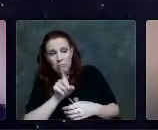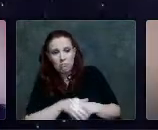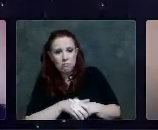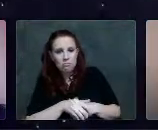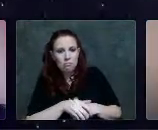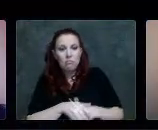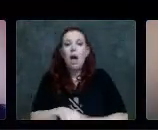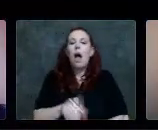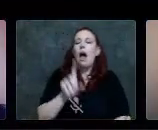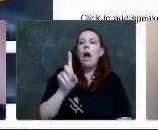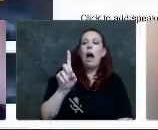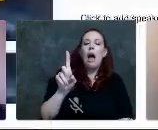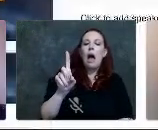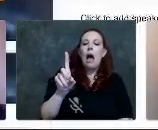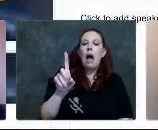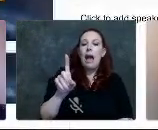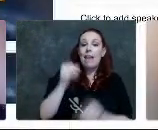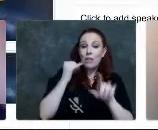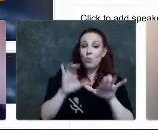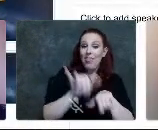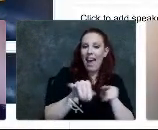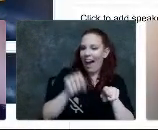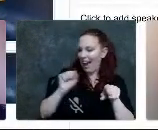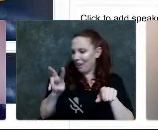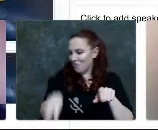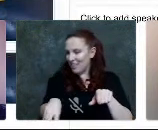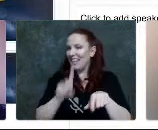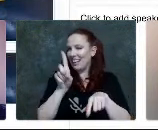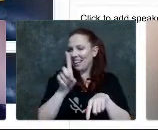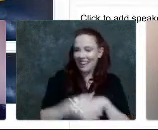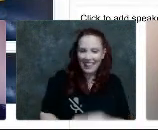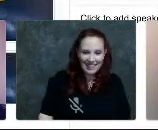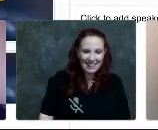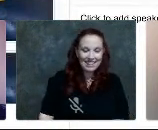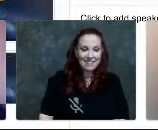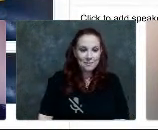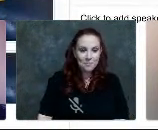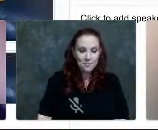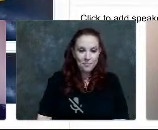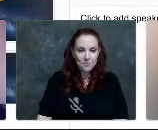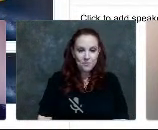Actually, if I do that, I could read them real quick.